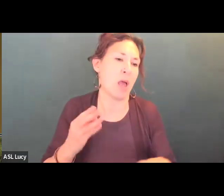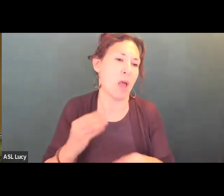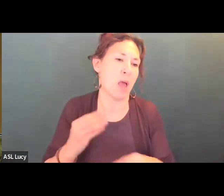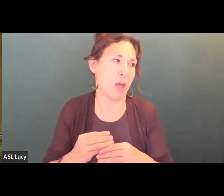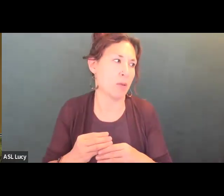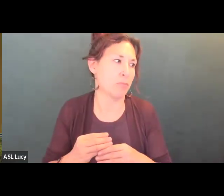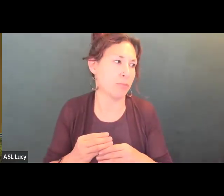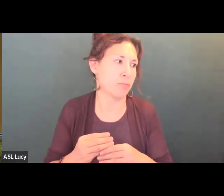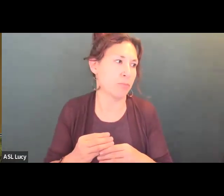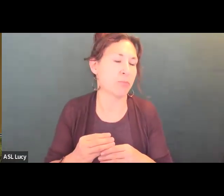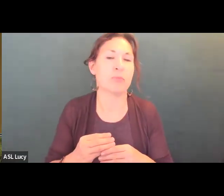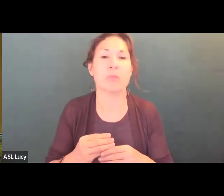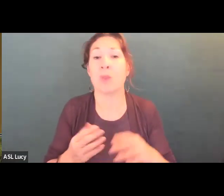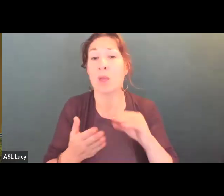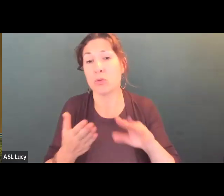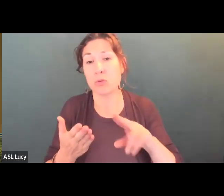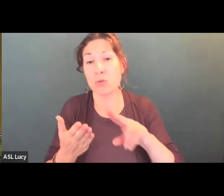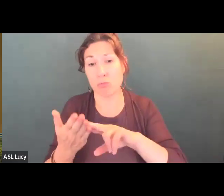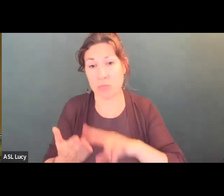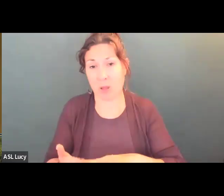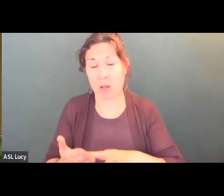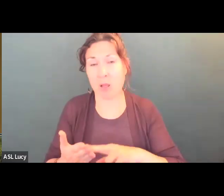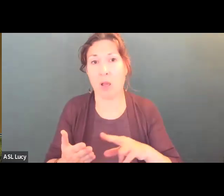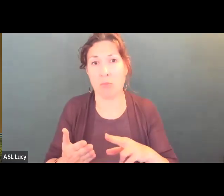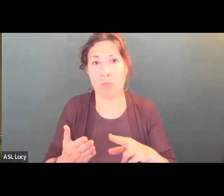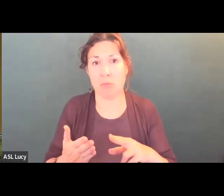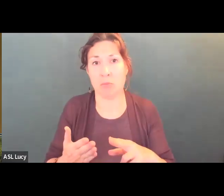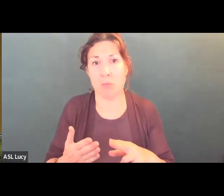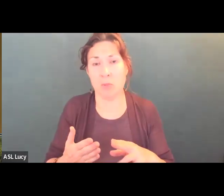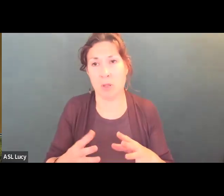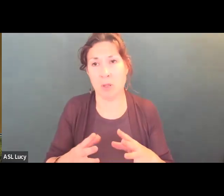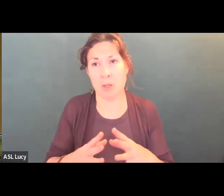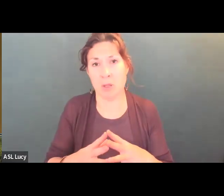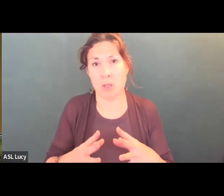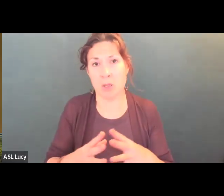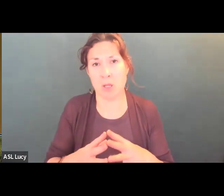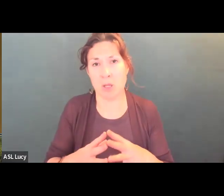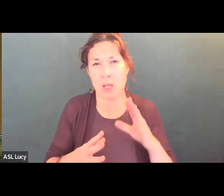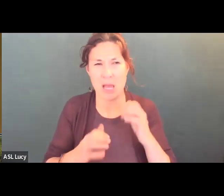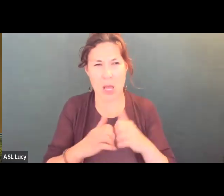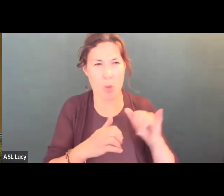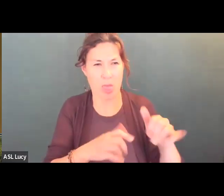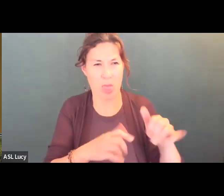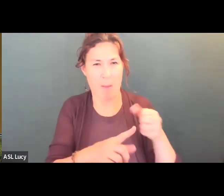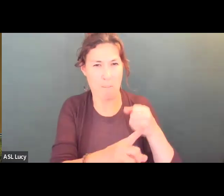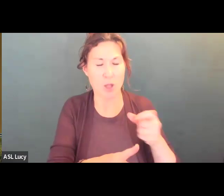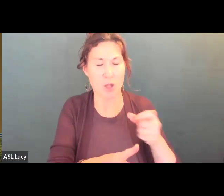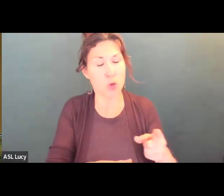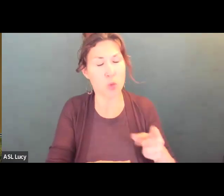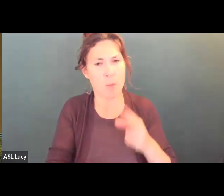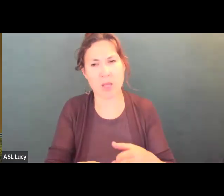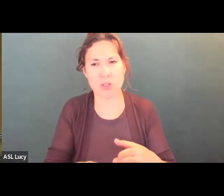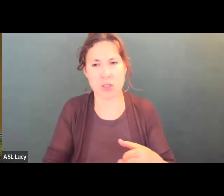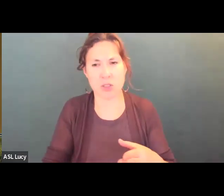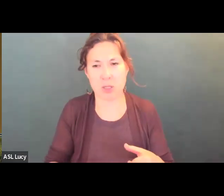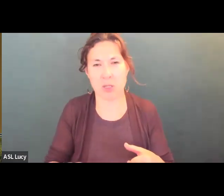we enroll kids, how is that impacting? You said, at what point do